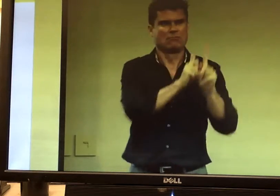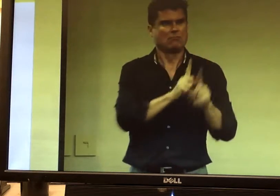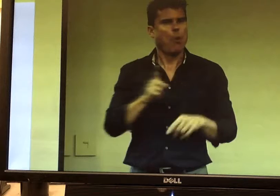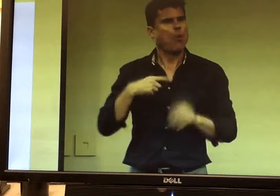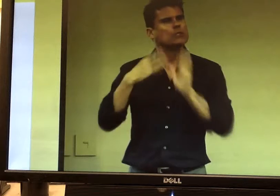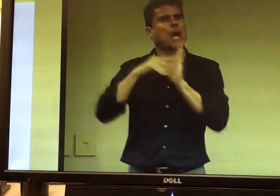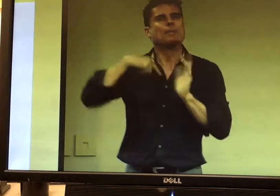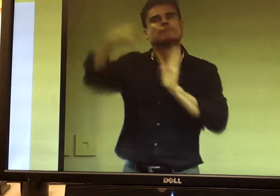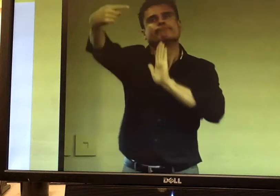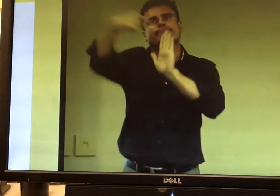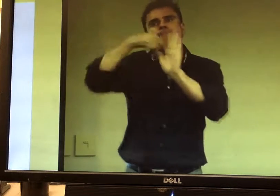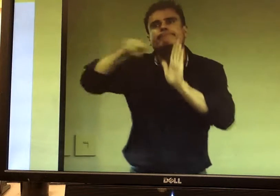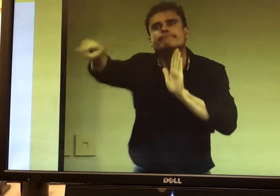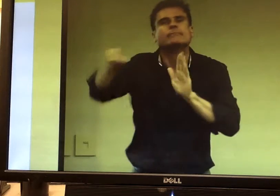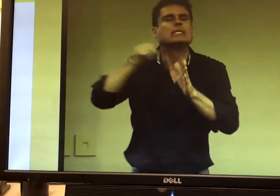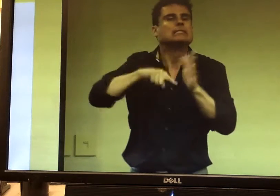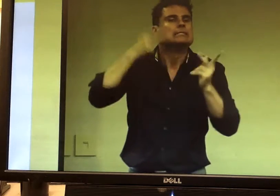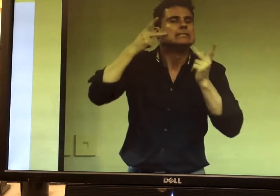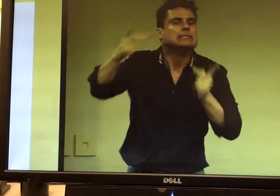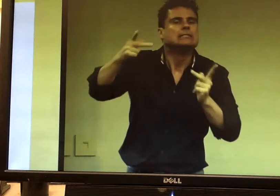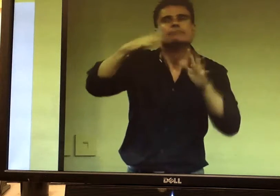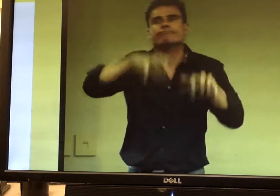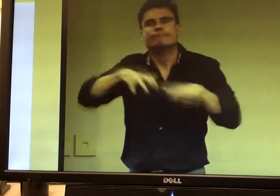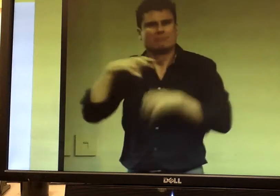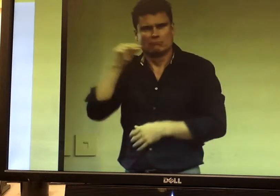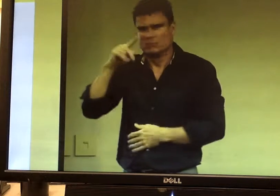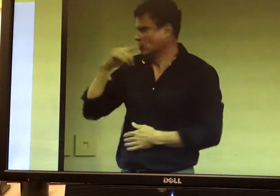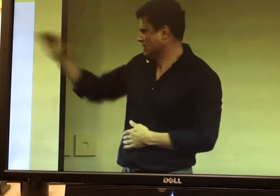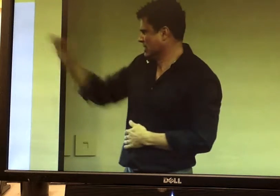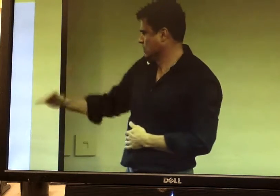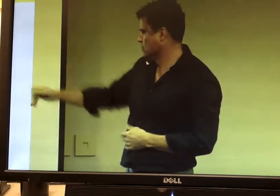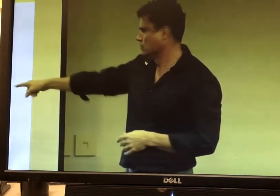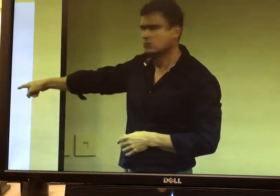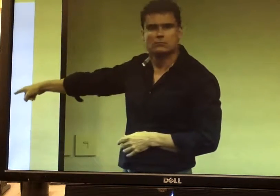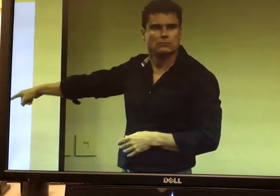interpreter just copies what's going on for visual access.